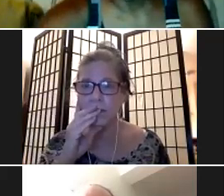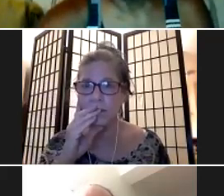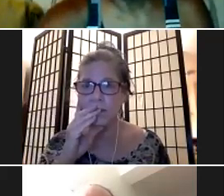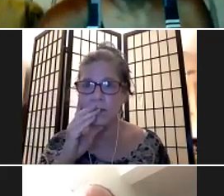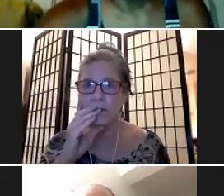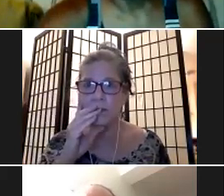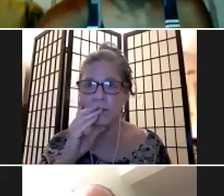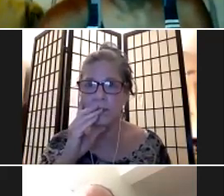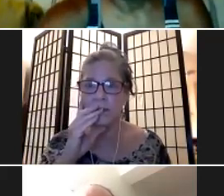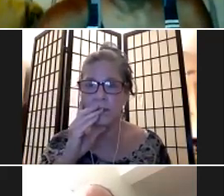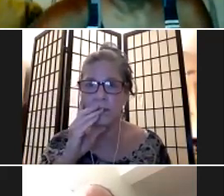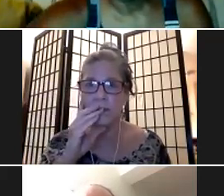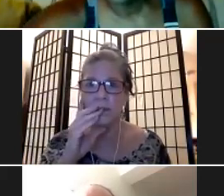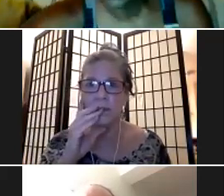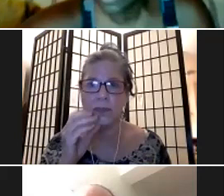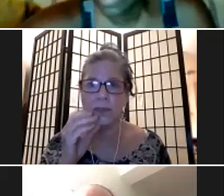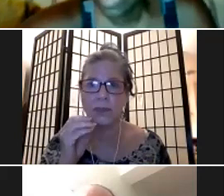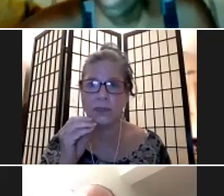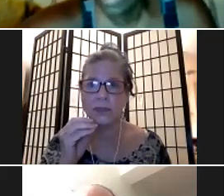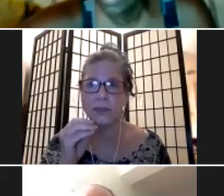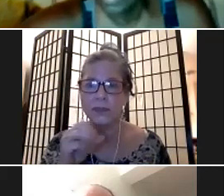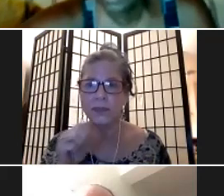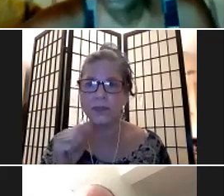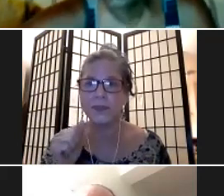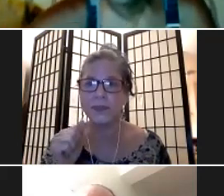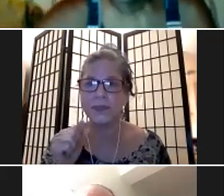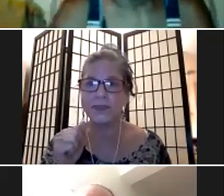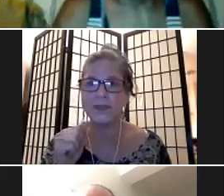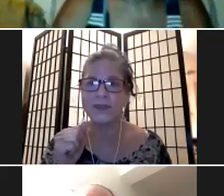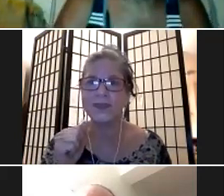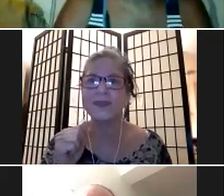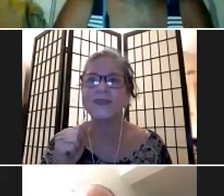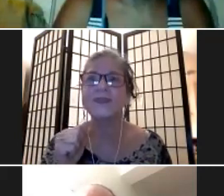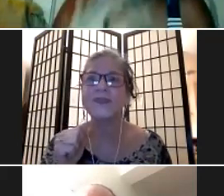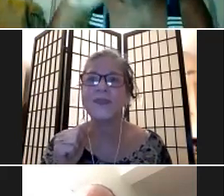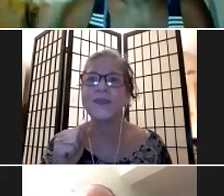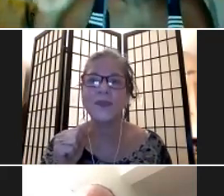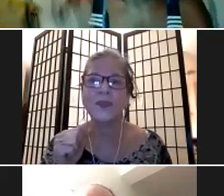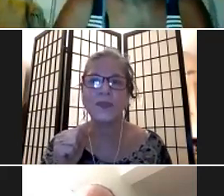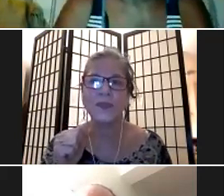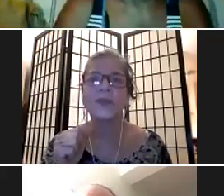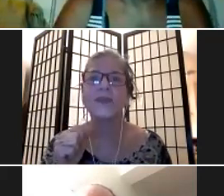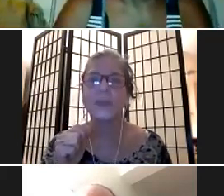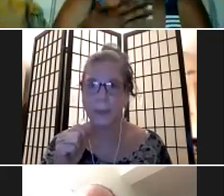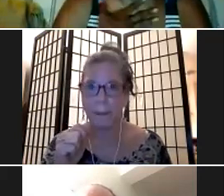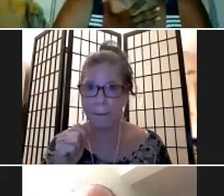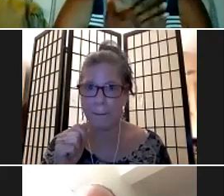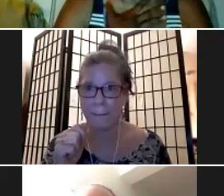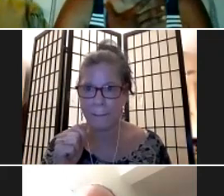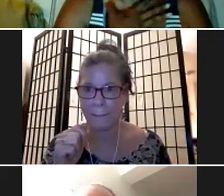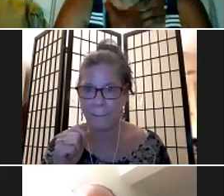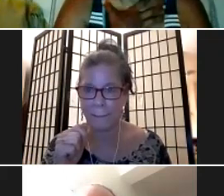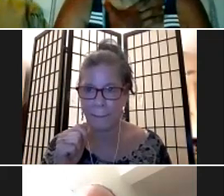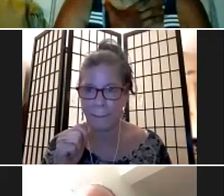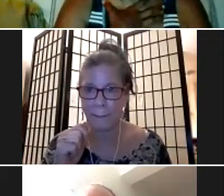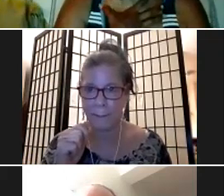sign name? No, how would you do Goddess Bamboo? Yes. I would just finger spell it. I don't. I Okay,